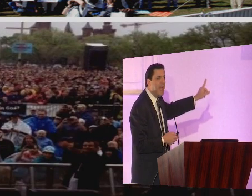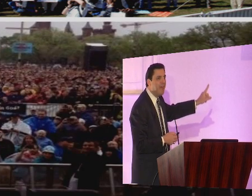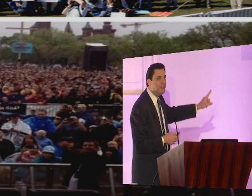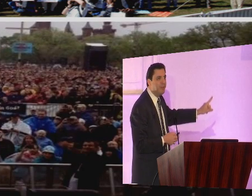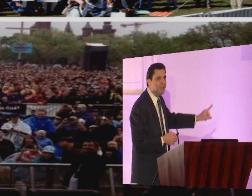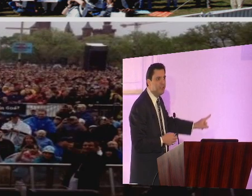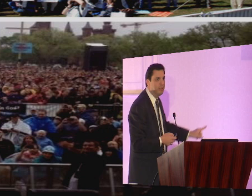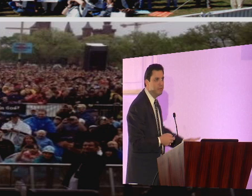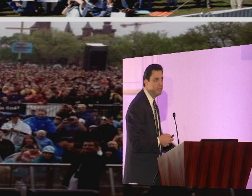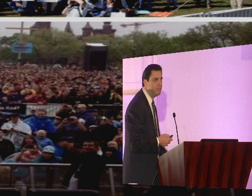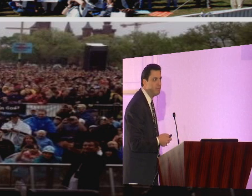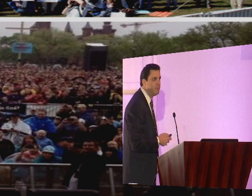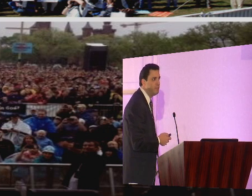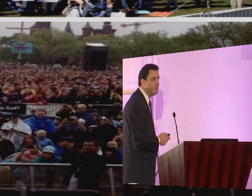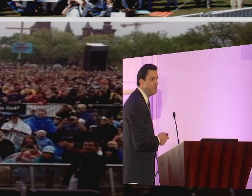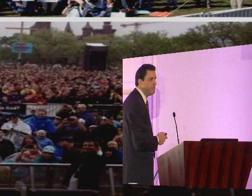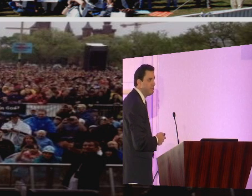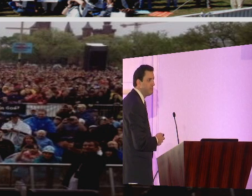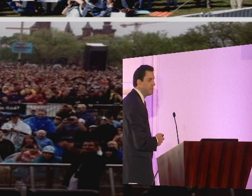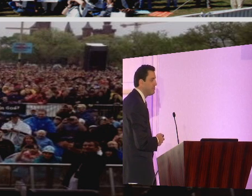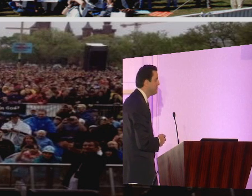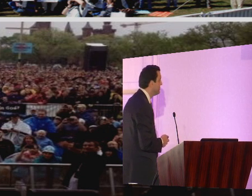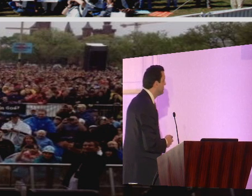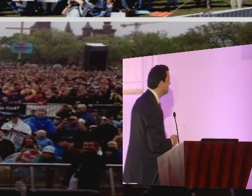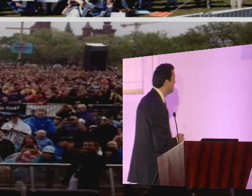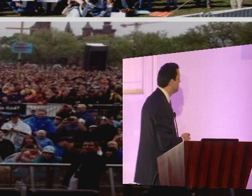That's the after picture.